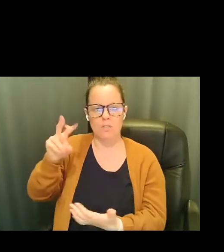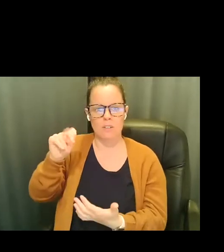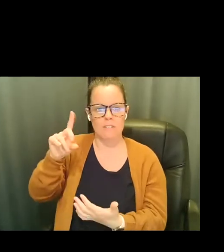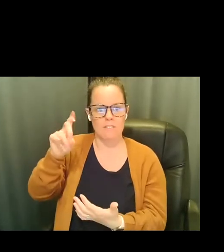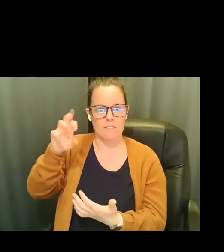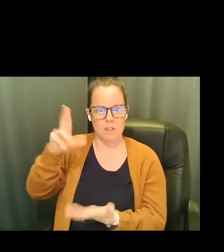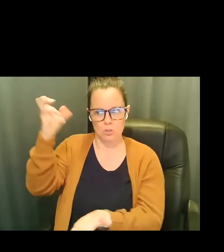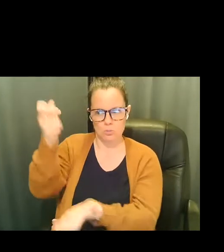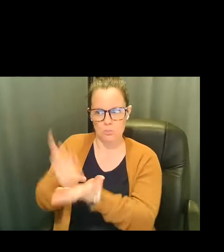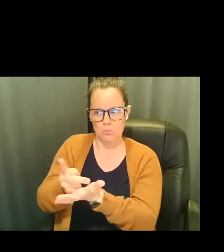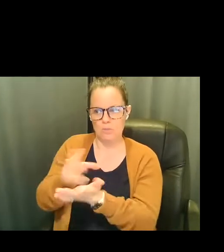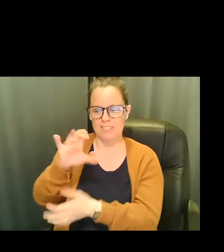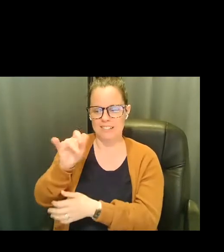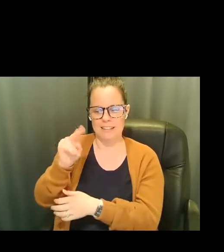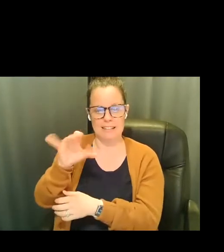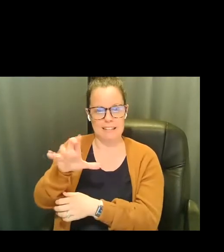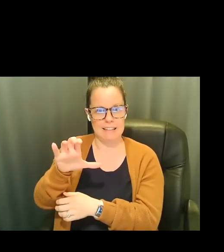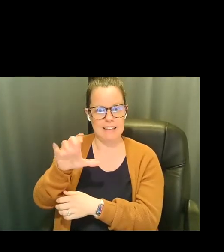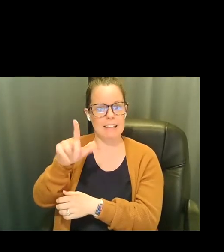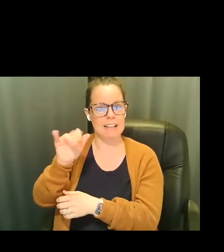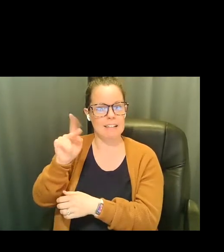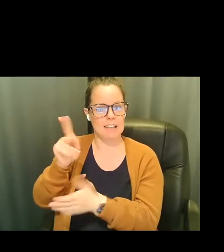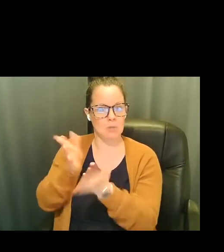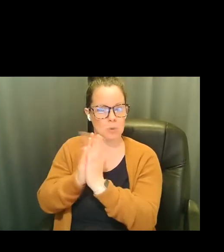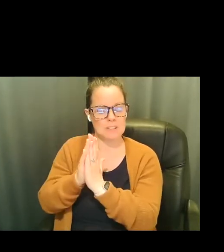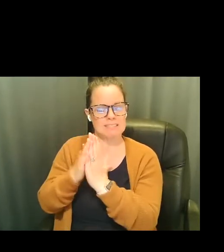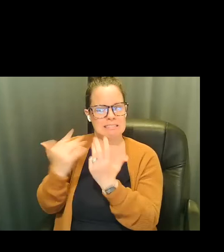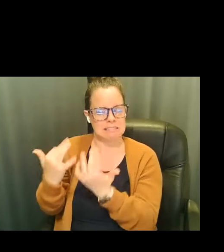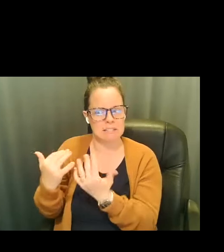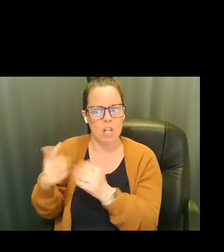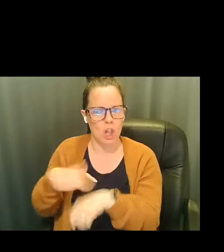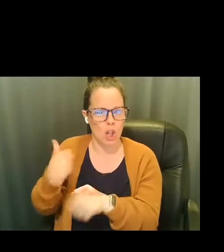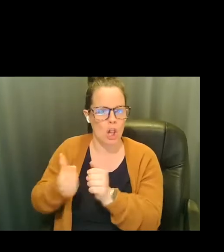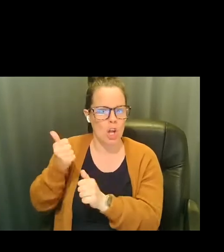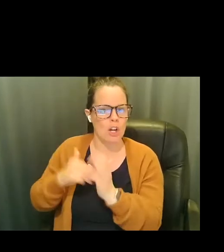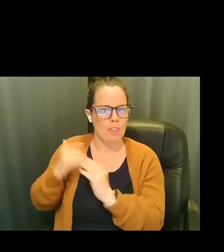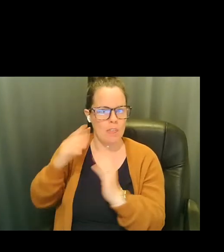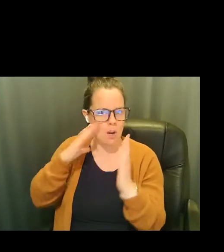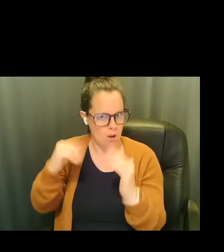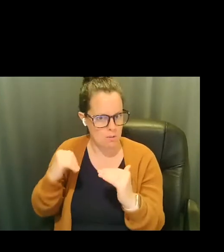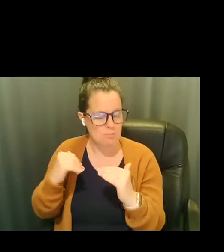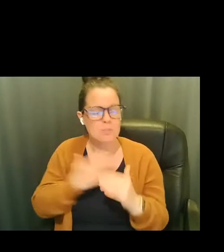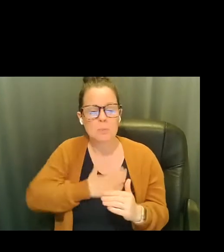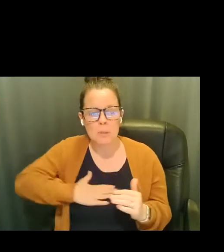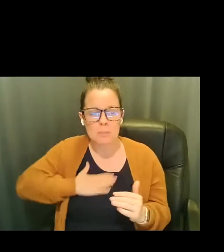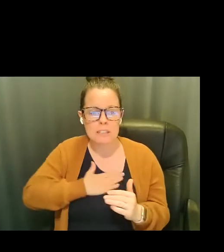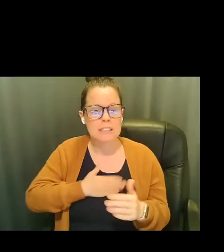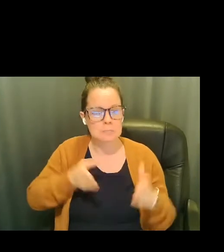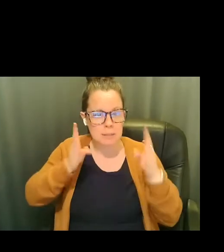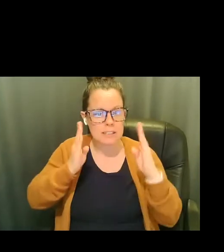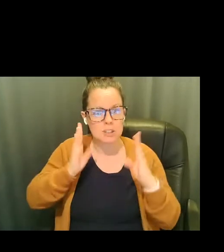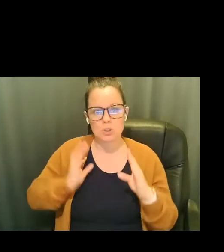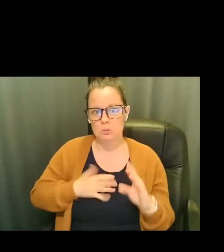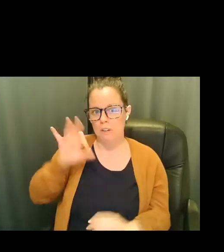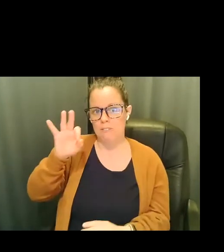request. This is taking a little longer than we had hoped. We must ask that you pay close attention to our Facebook page